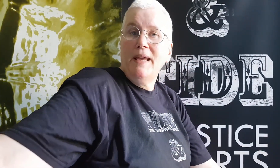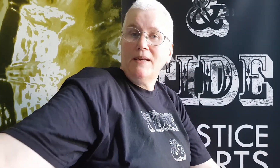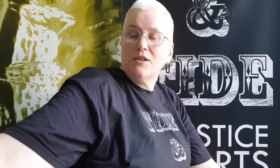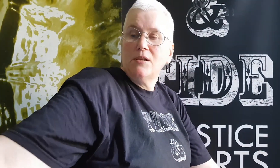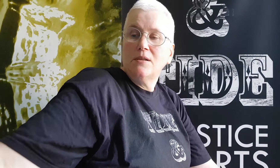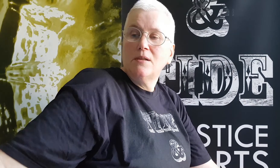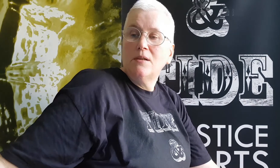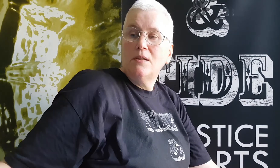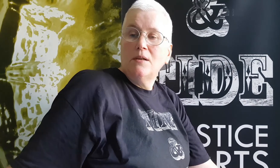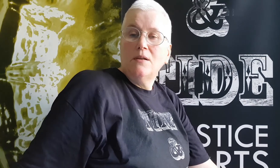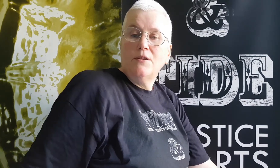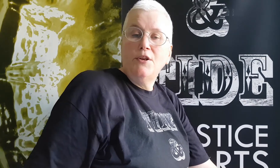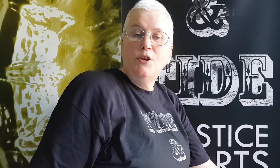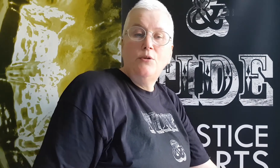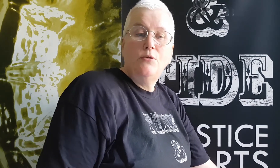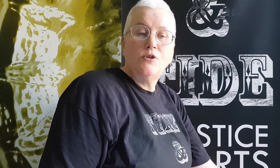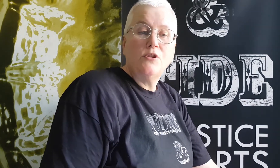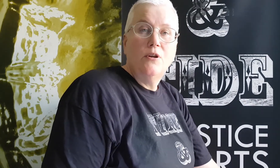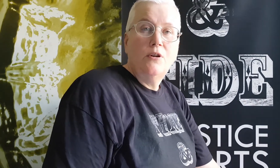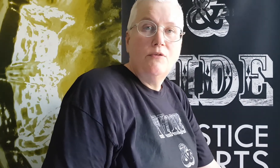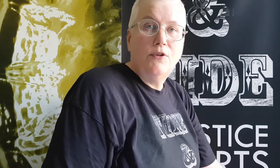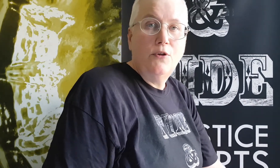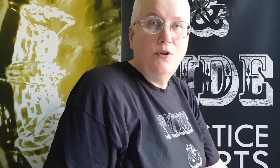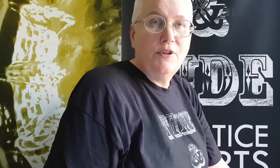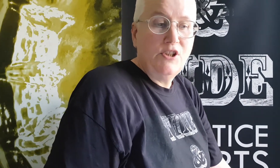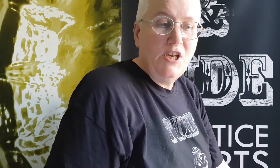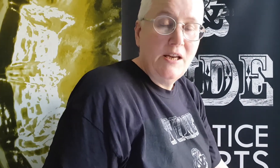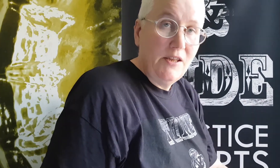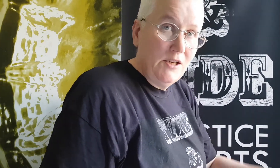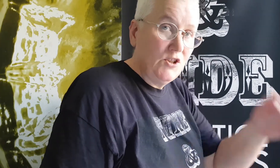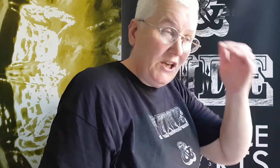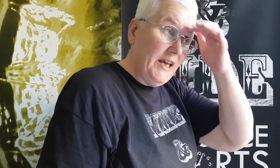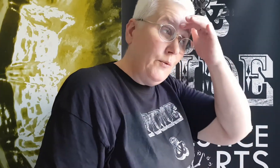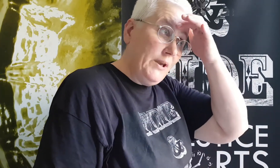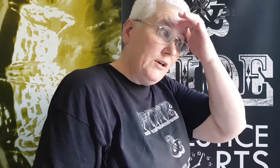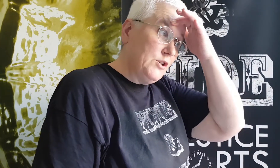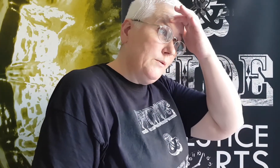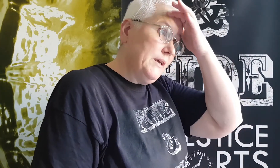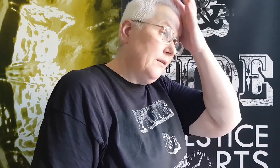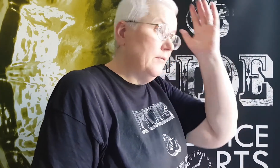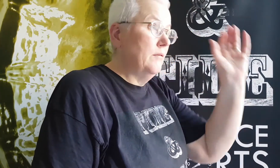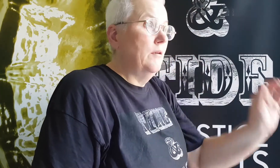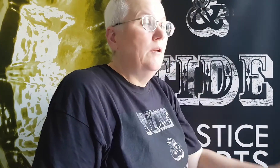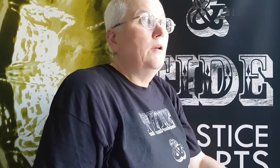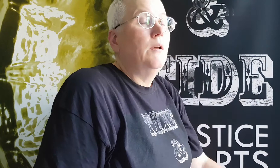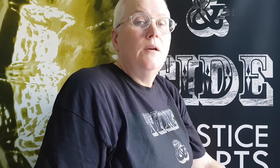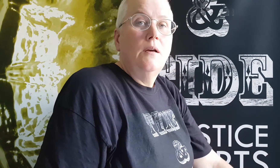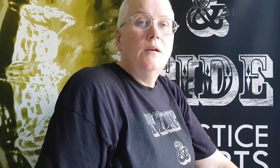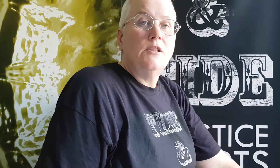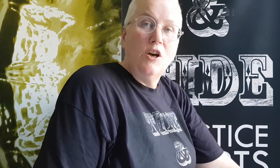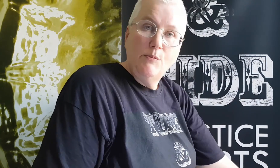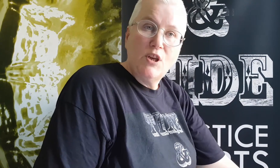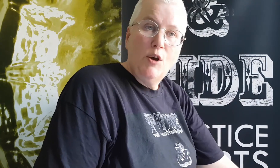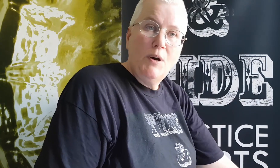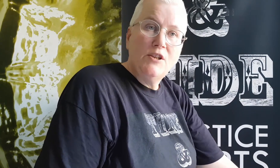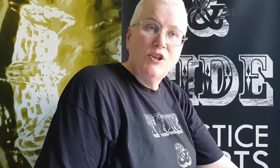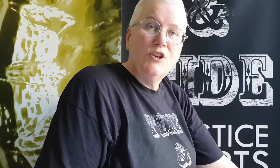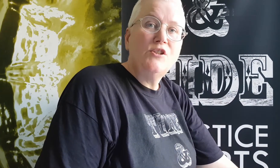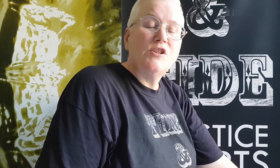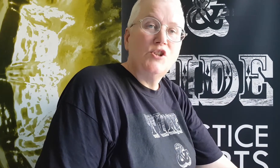repeat the news for this year. This year we are doing Times Go by Turns and